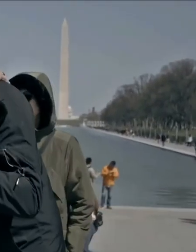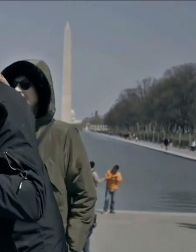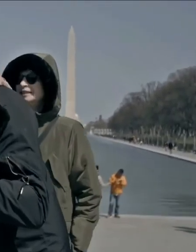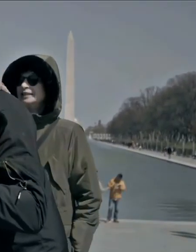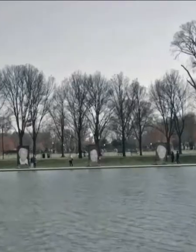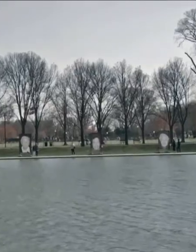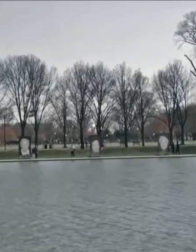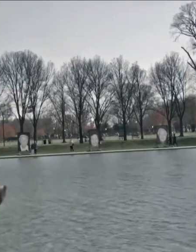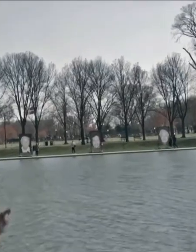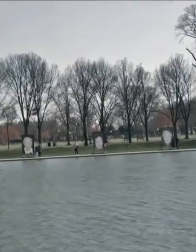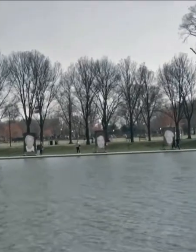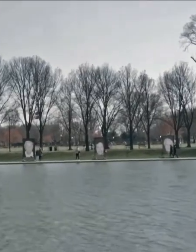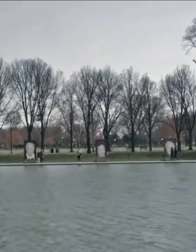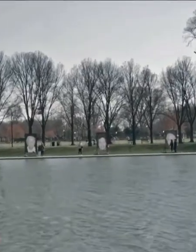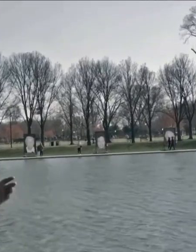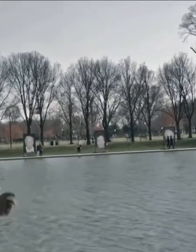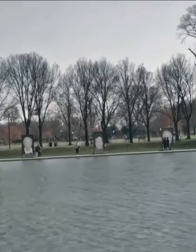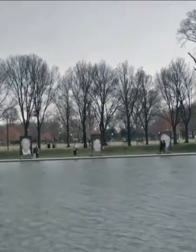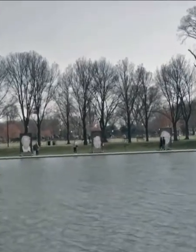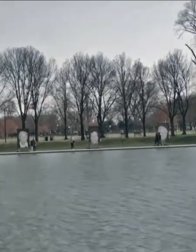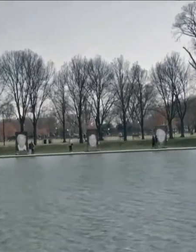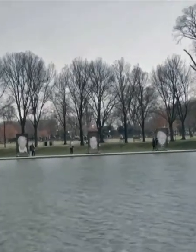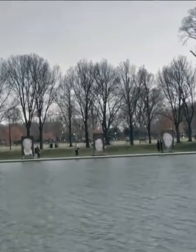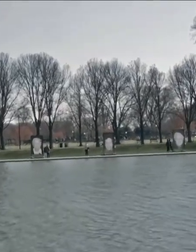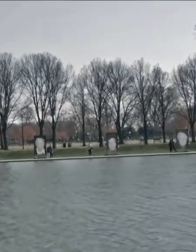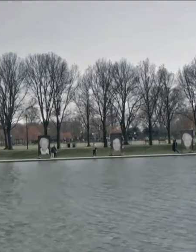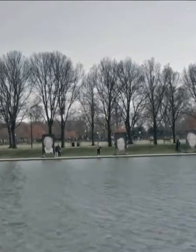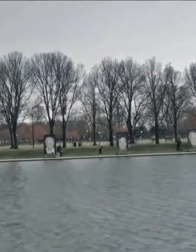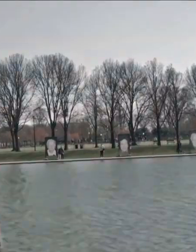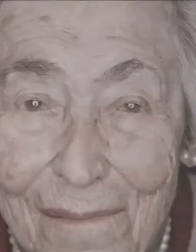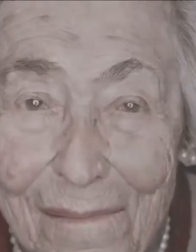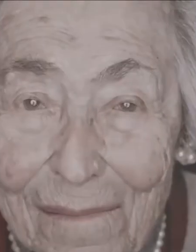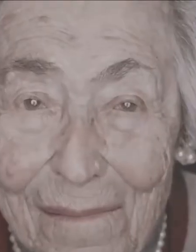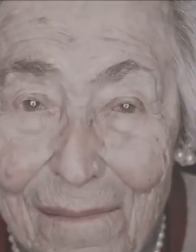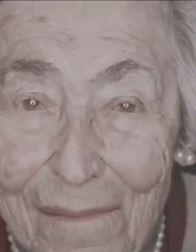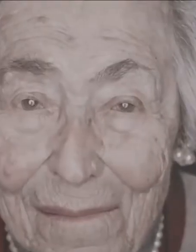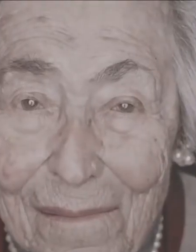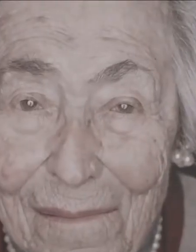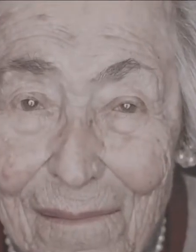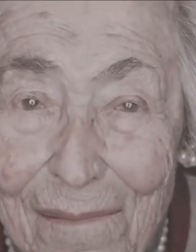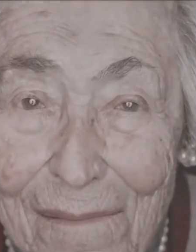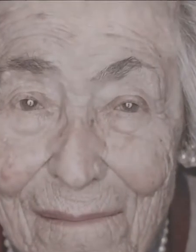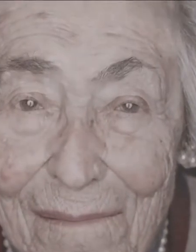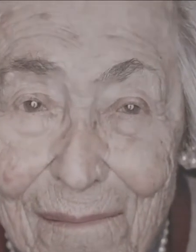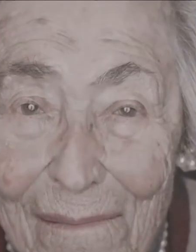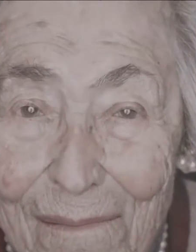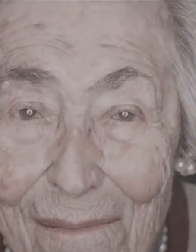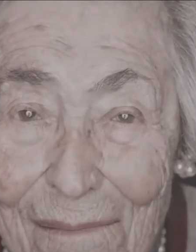Thank you.